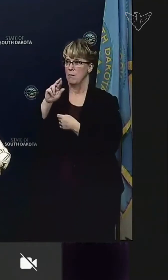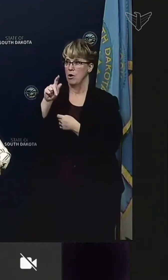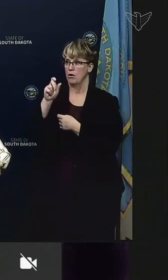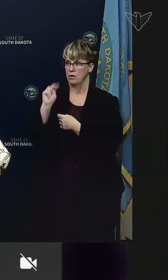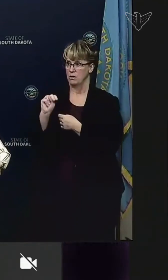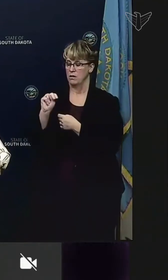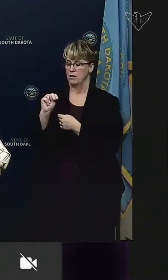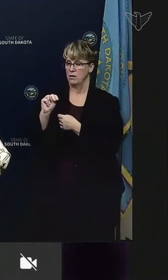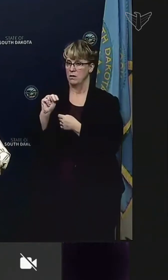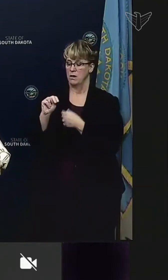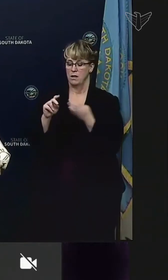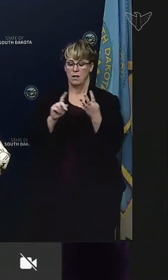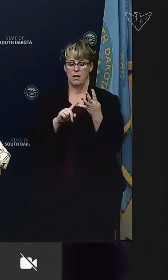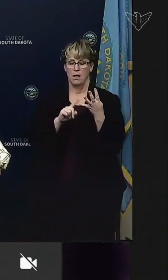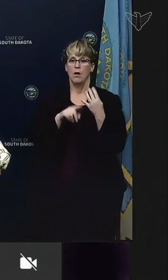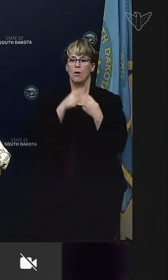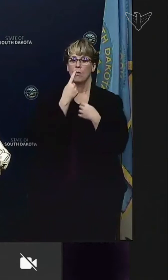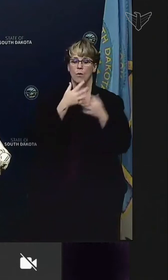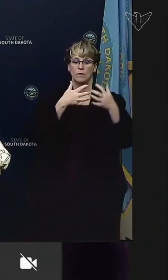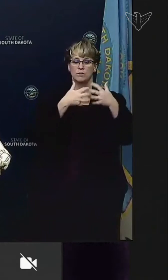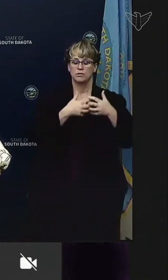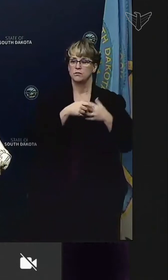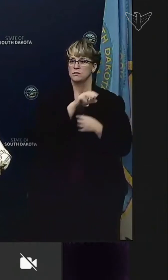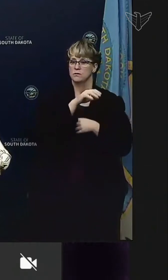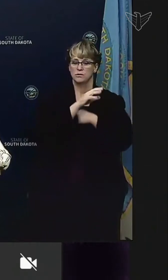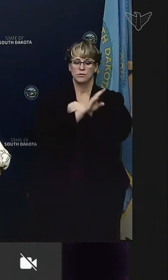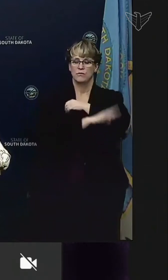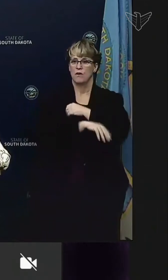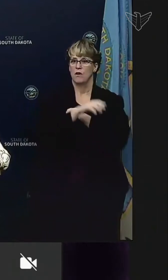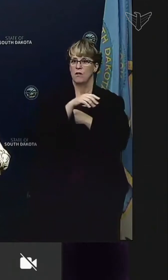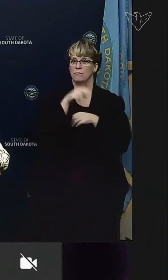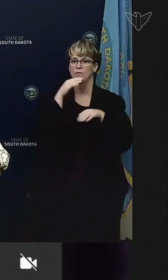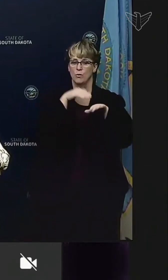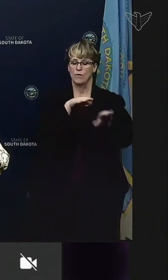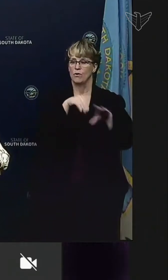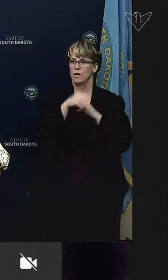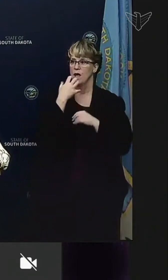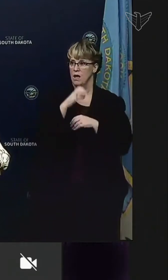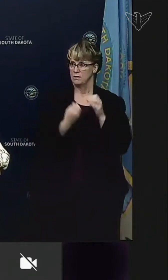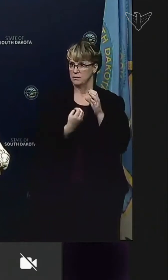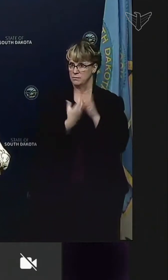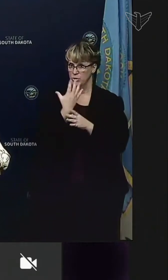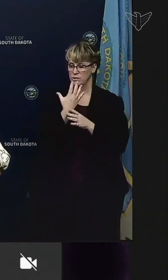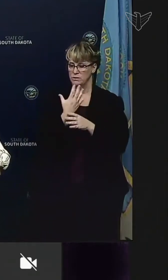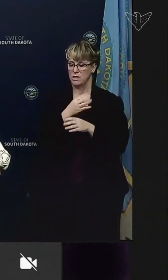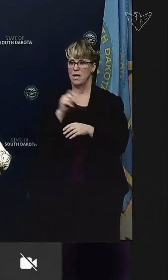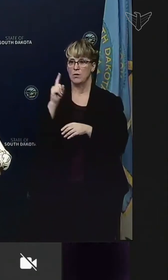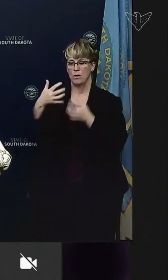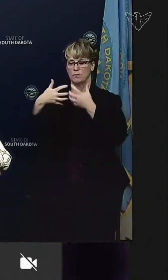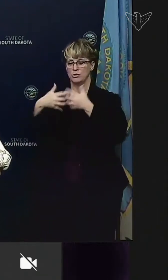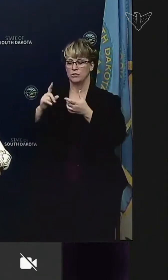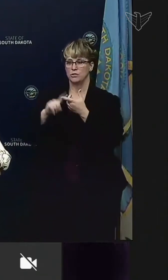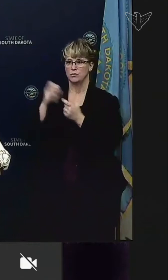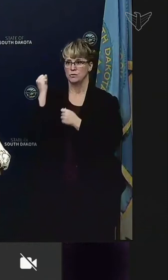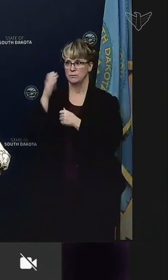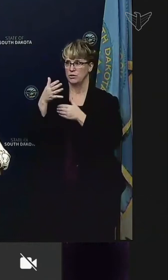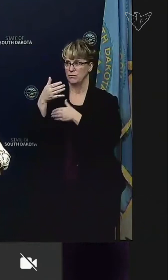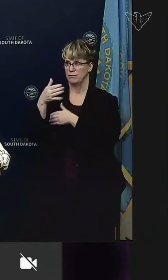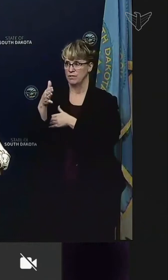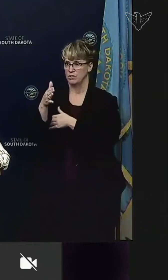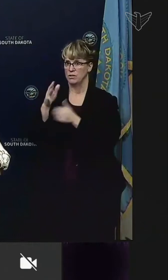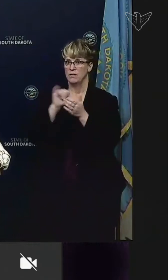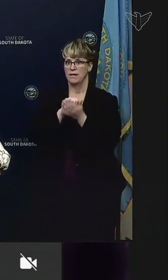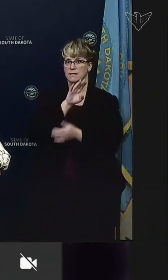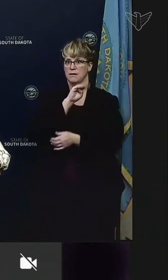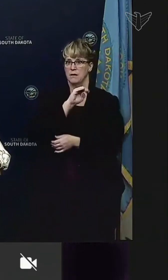Hospital, 1 machine to the Fall River Hospital in Hot Springs, and 1 machine to Spearfish, which is a Monument